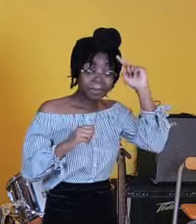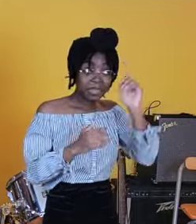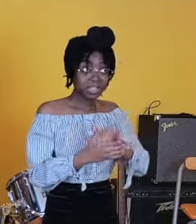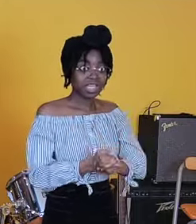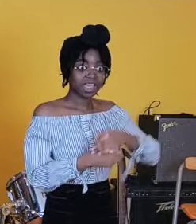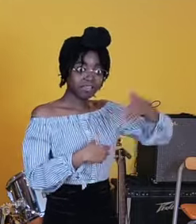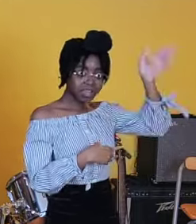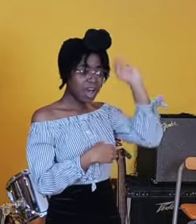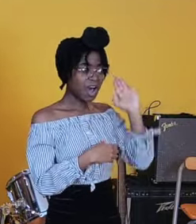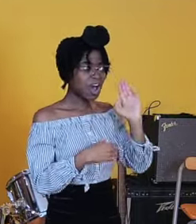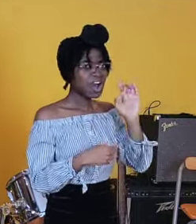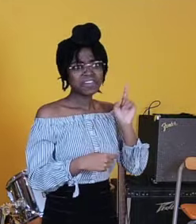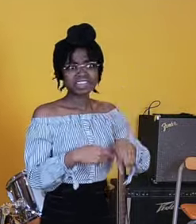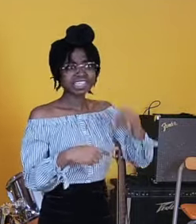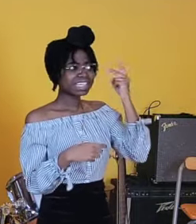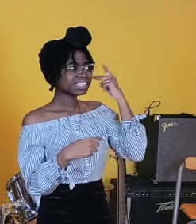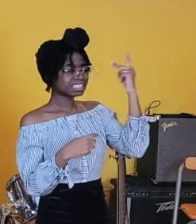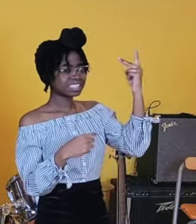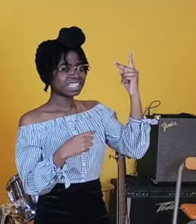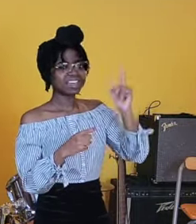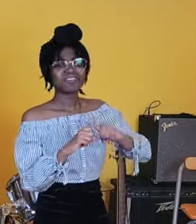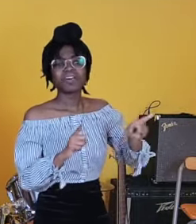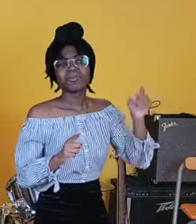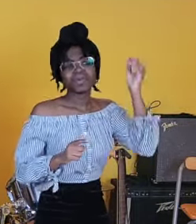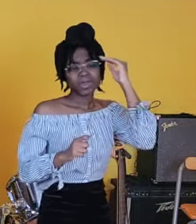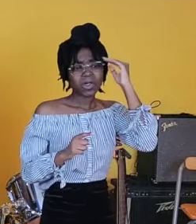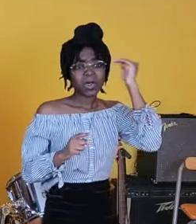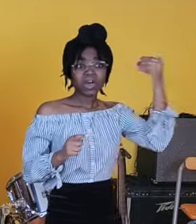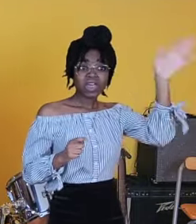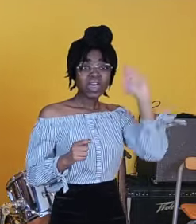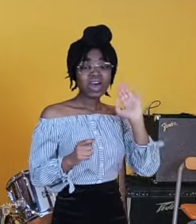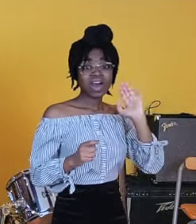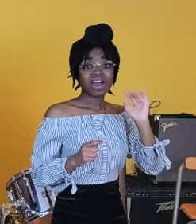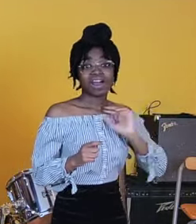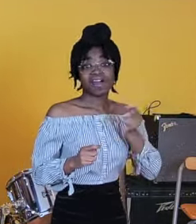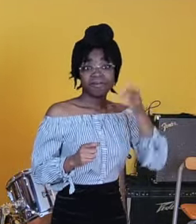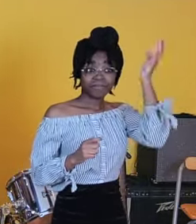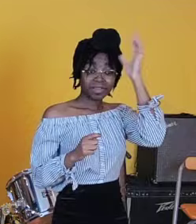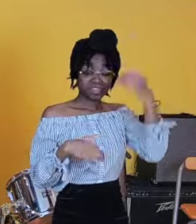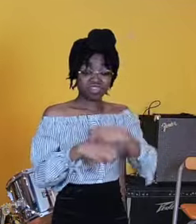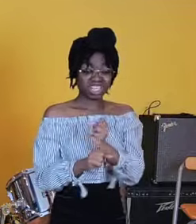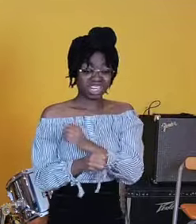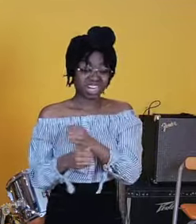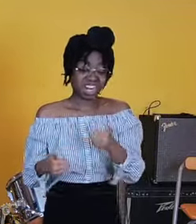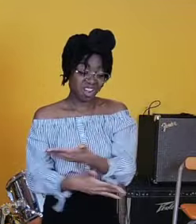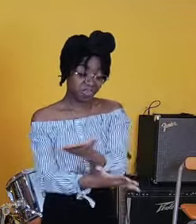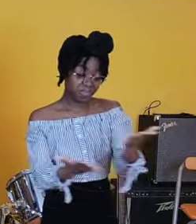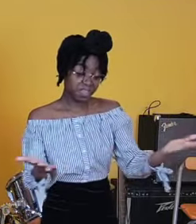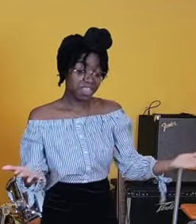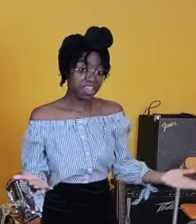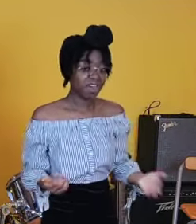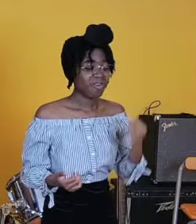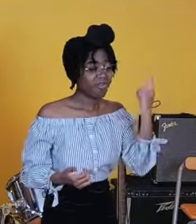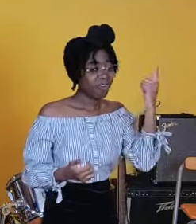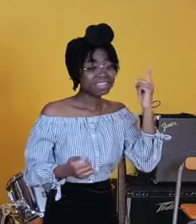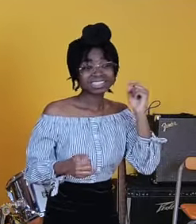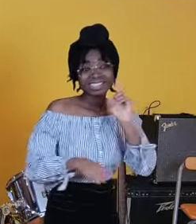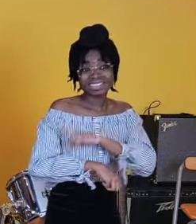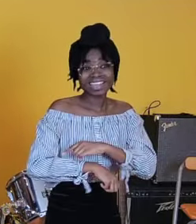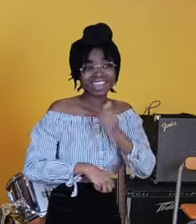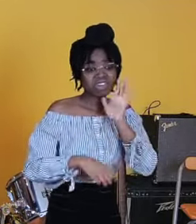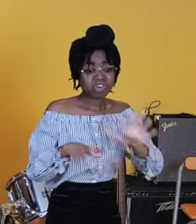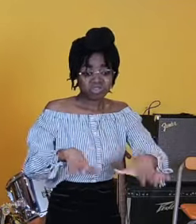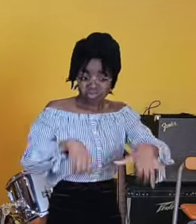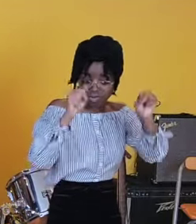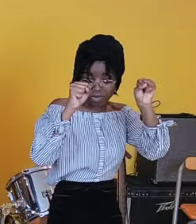Father, created all that we have, and one day He's coming back to pick us up, all those who have given their lives to Him. So these men